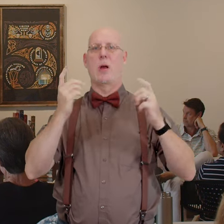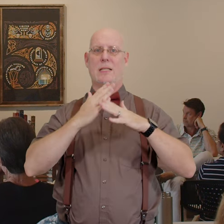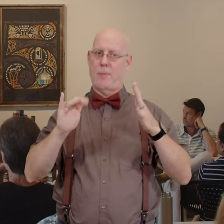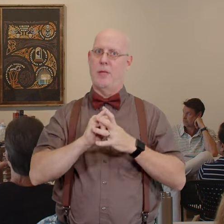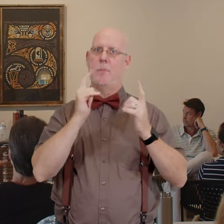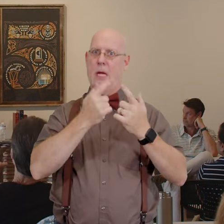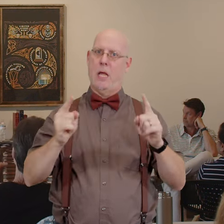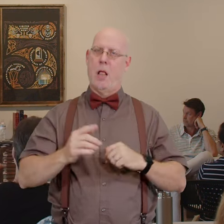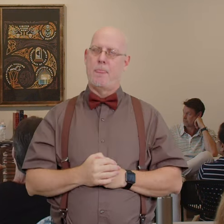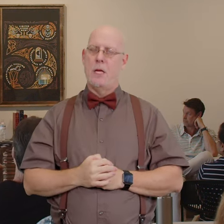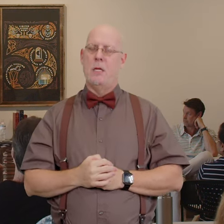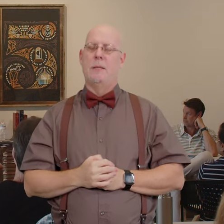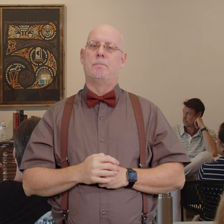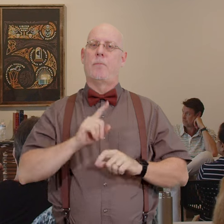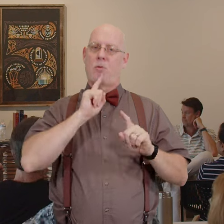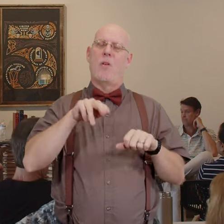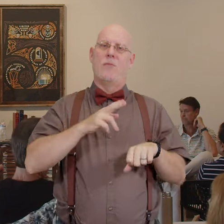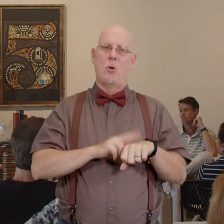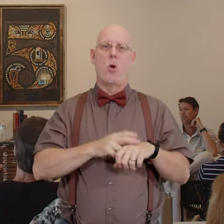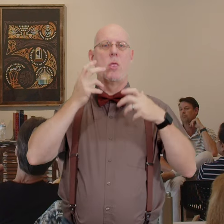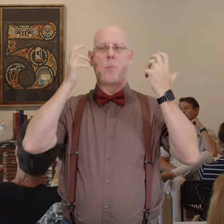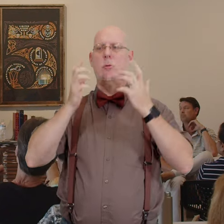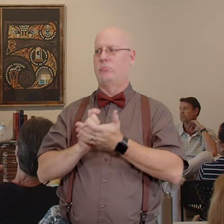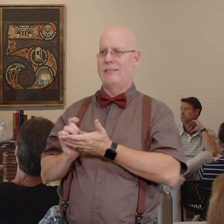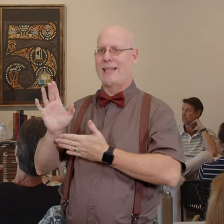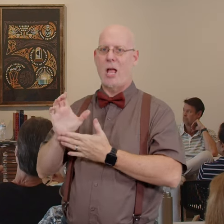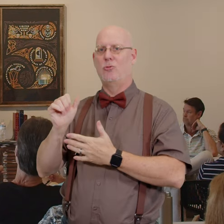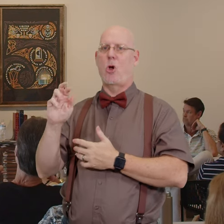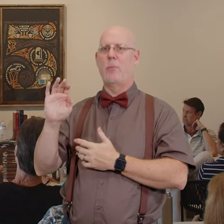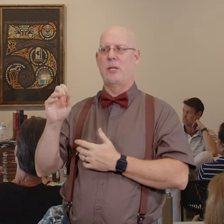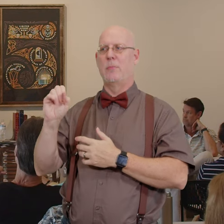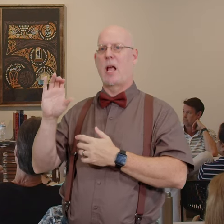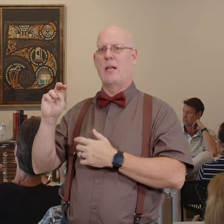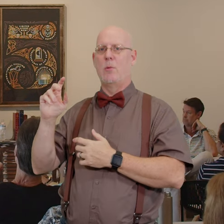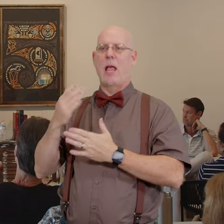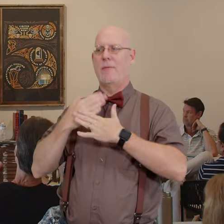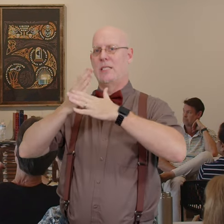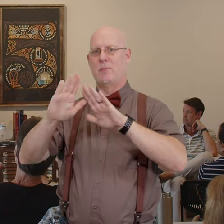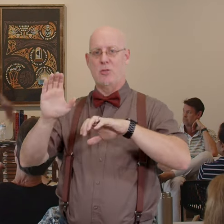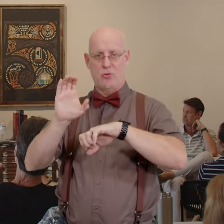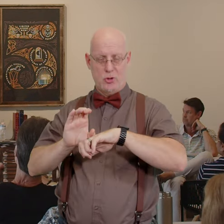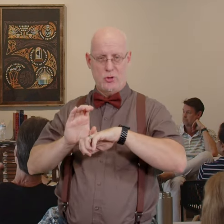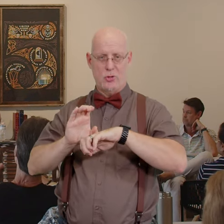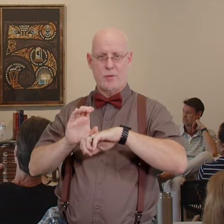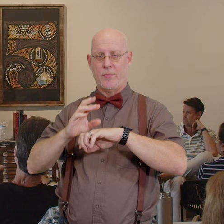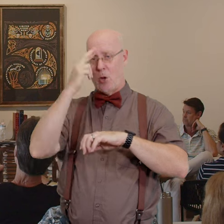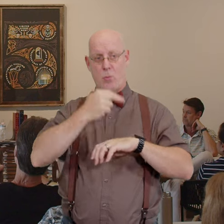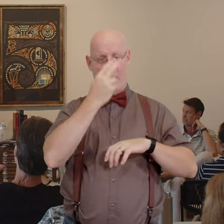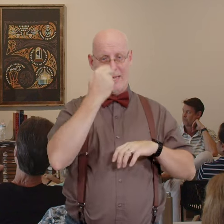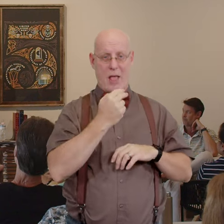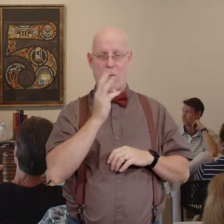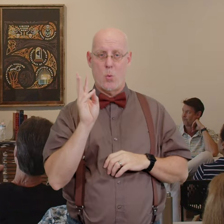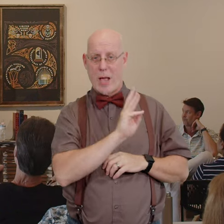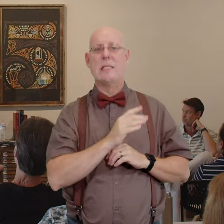Schism. That's a big deal right there. In reaction, as you can imagine, the Pope excommunicates the Archbishop of Constantinople. We have the split of the church, Roman